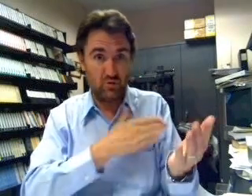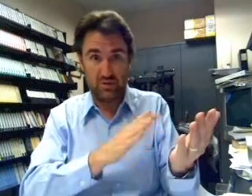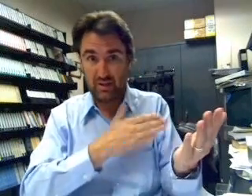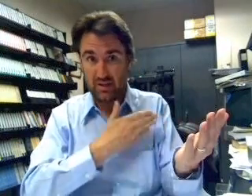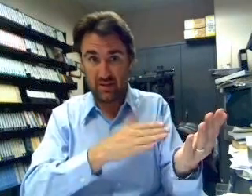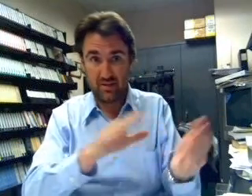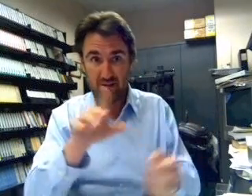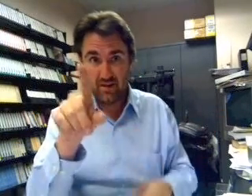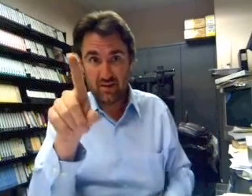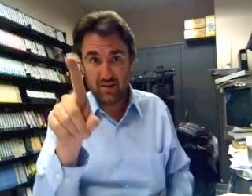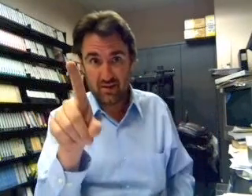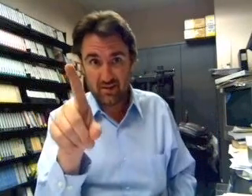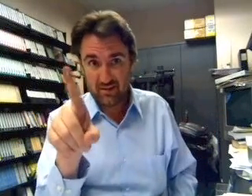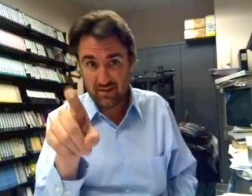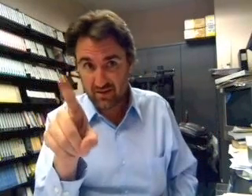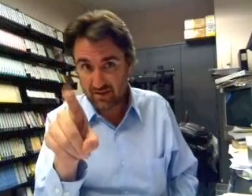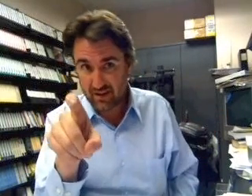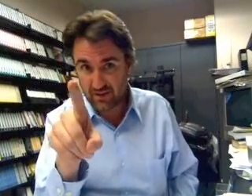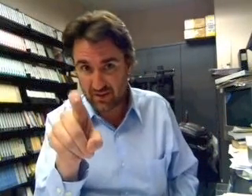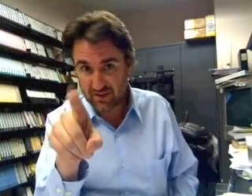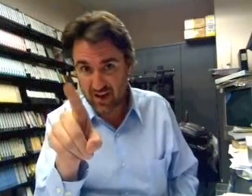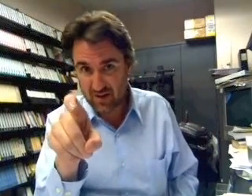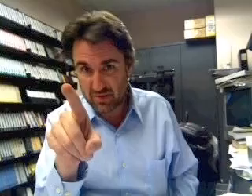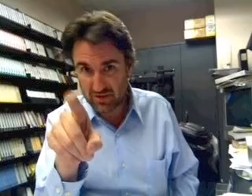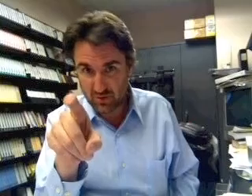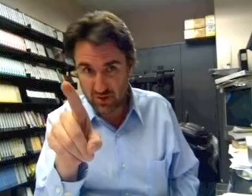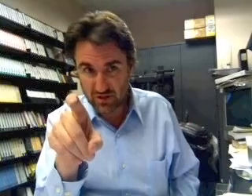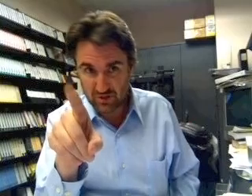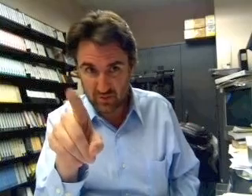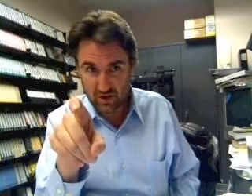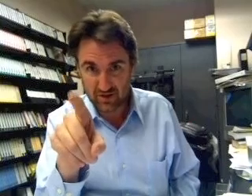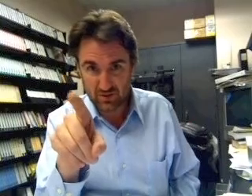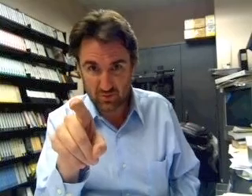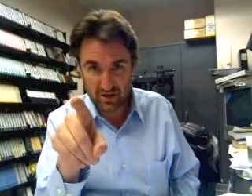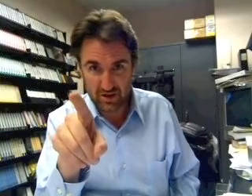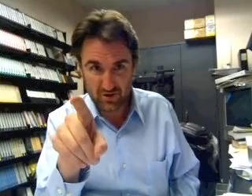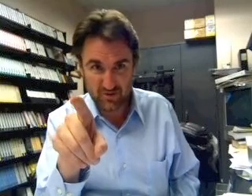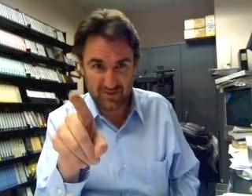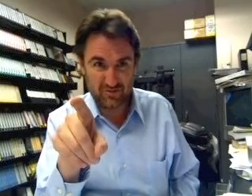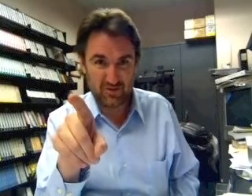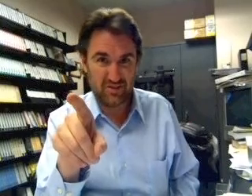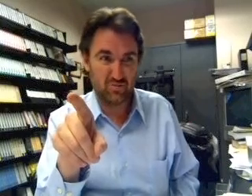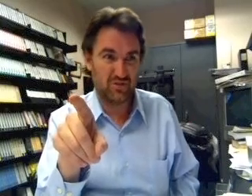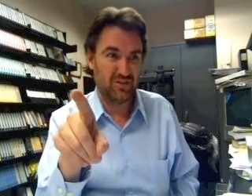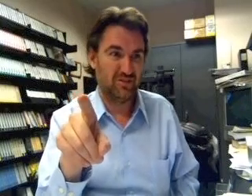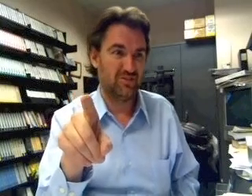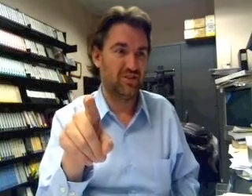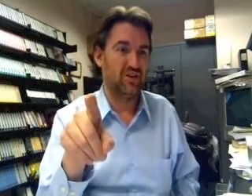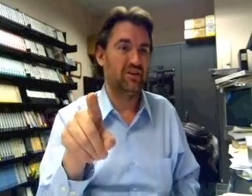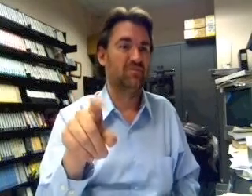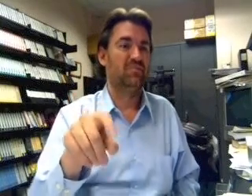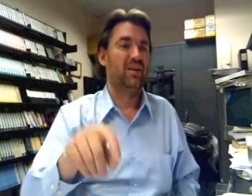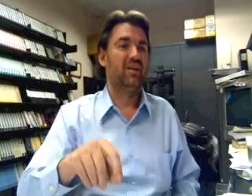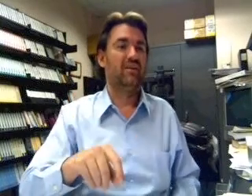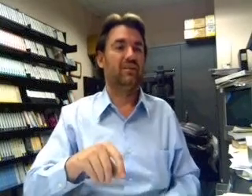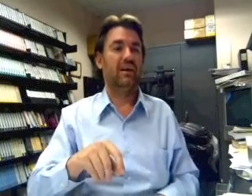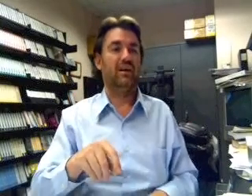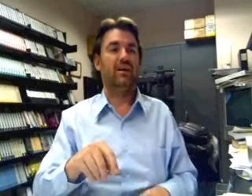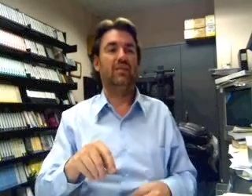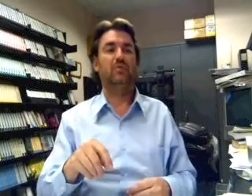music. And then this kind of means a question mark. So we're going to use it for this particular song. Okay? And then when